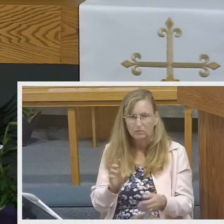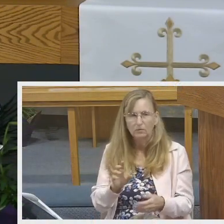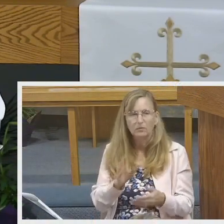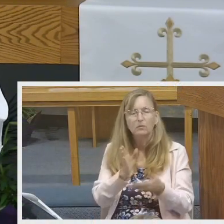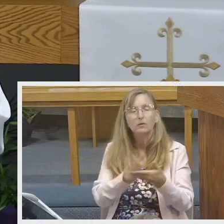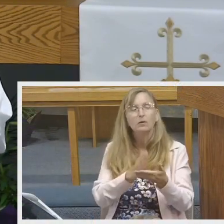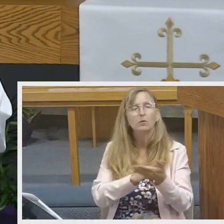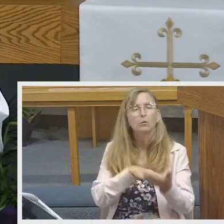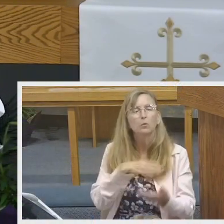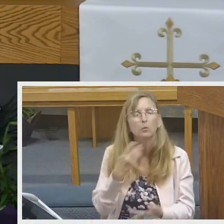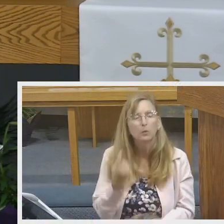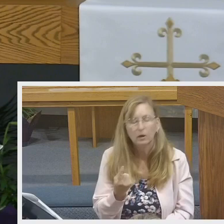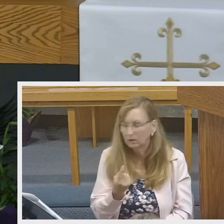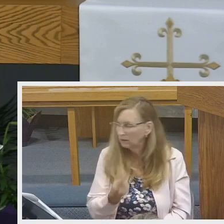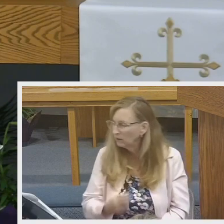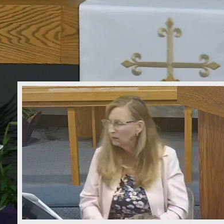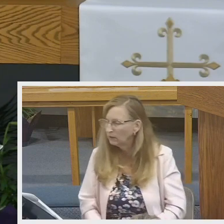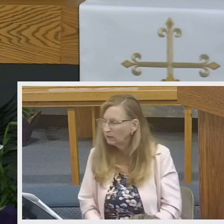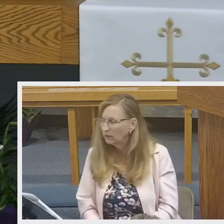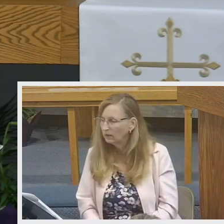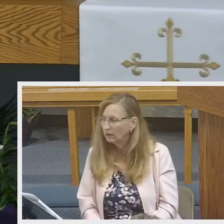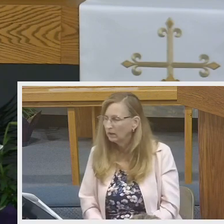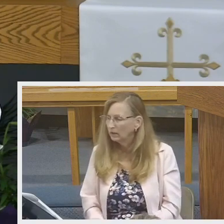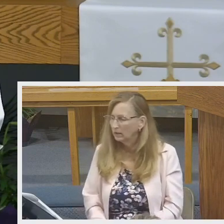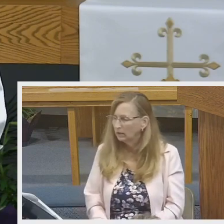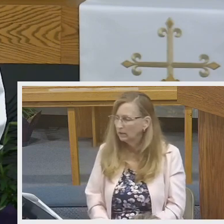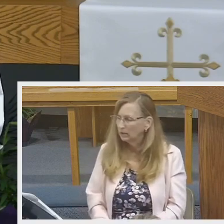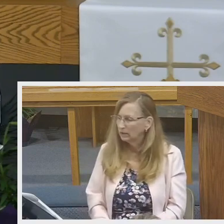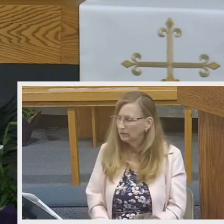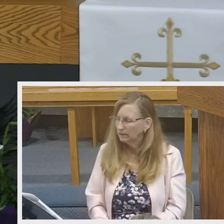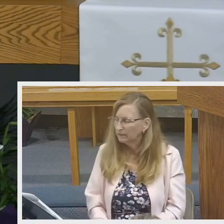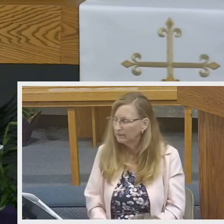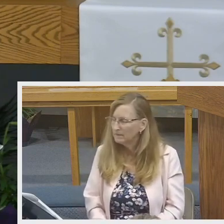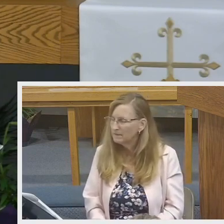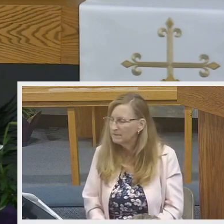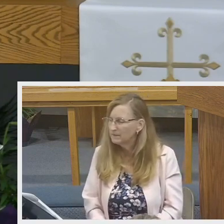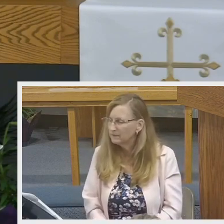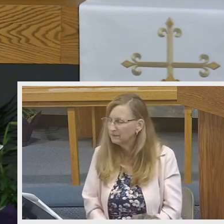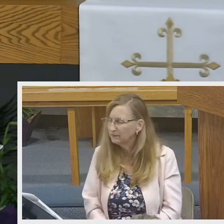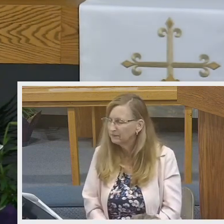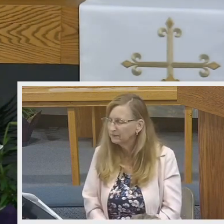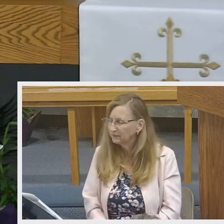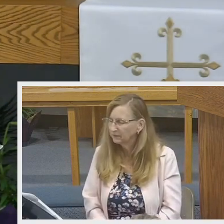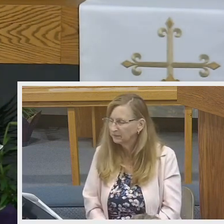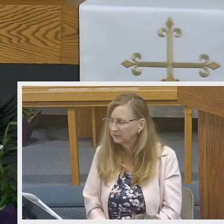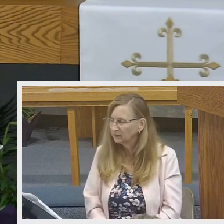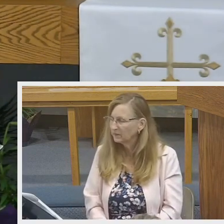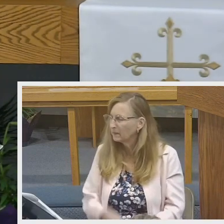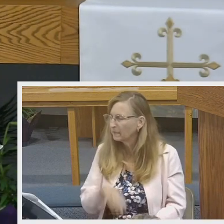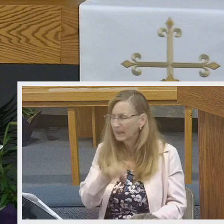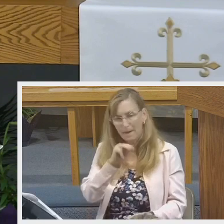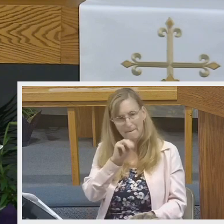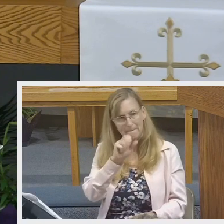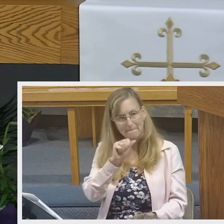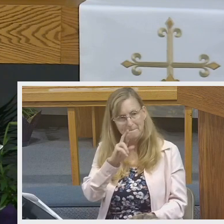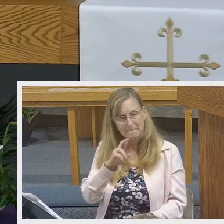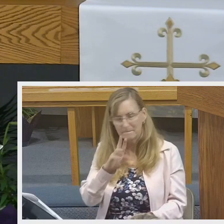a tombstone for a dead Messiah. We read from Mark.